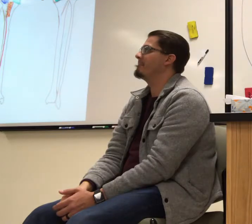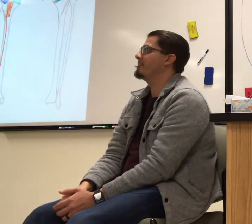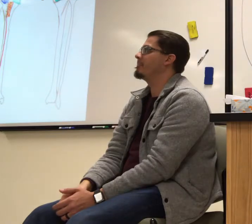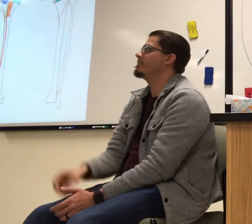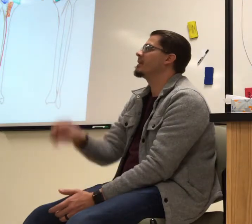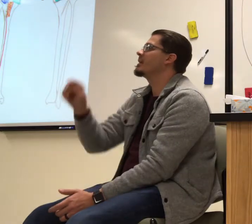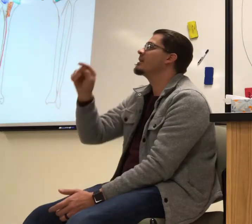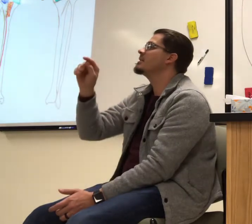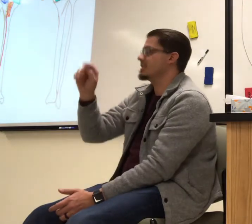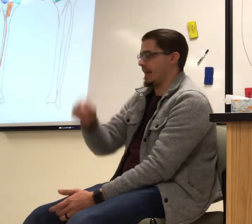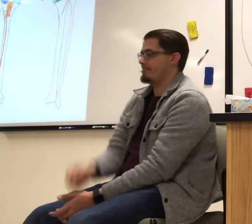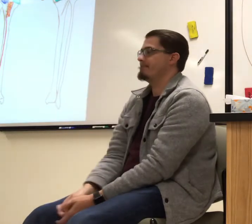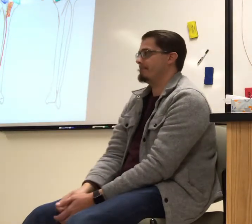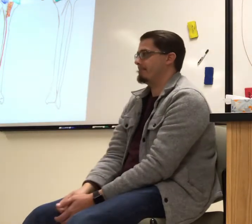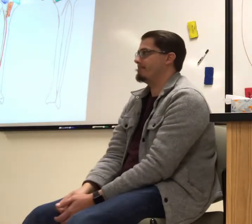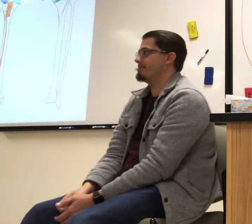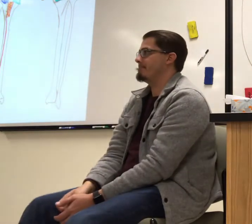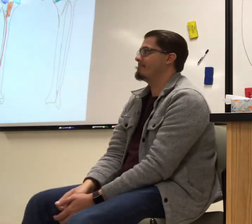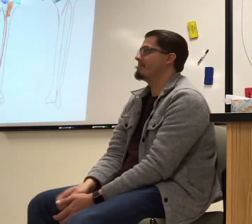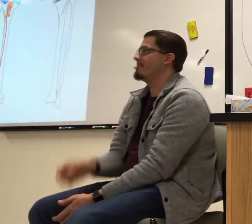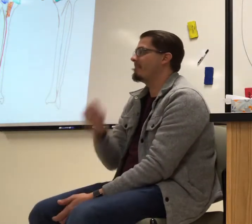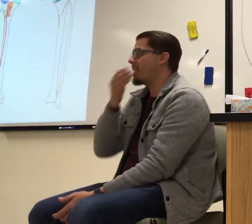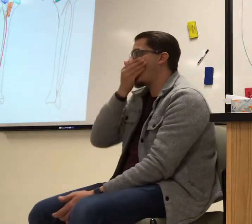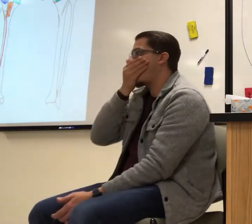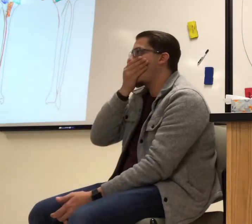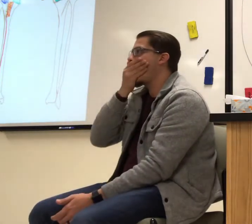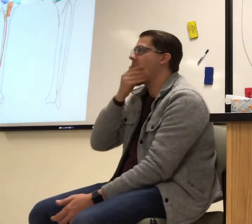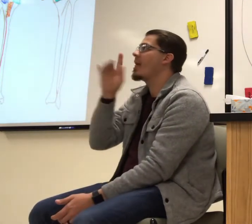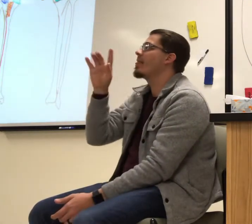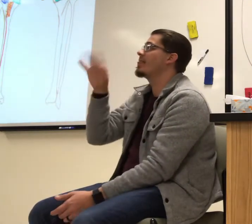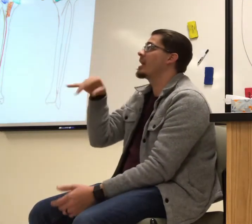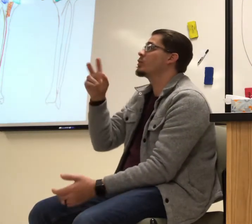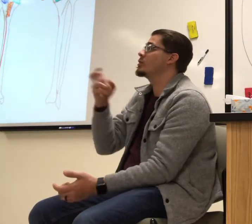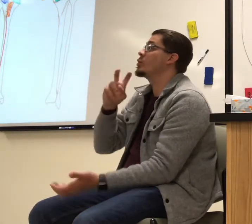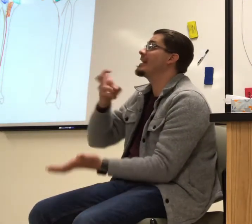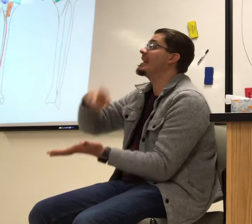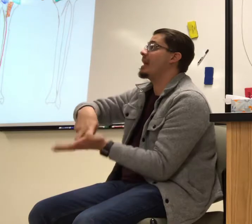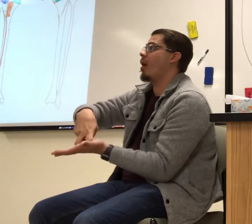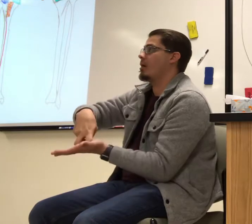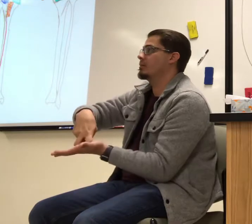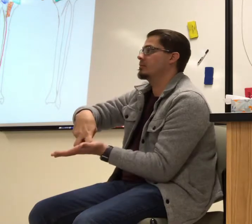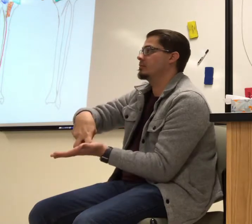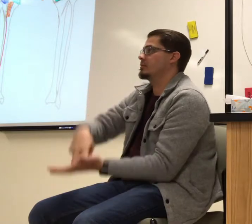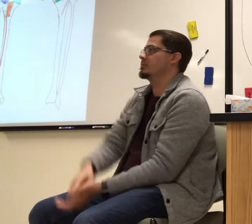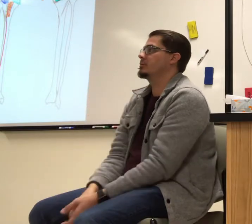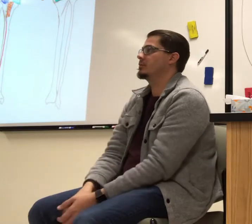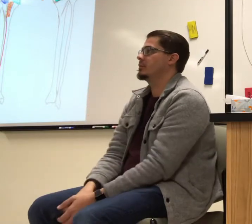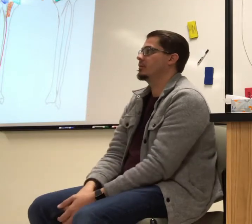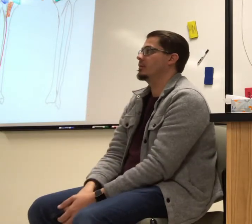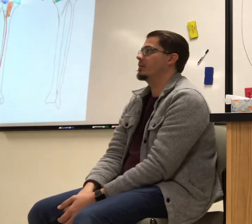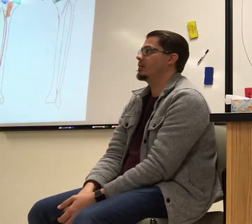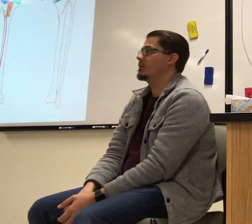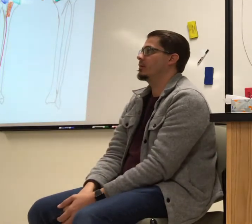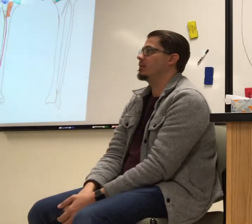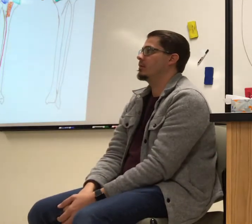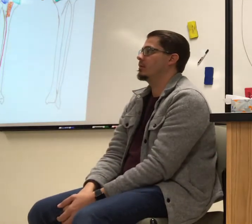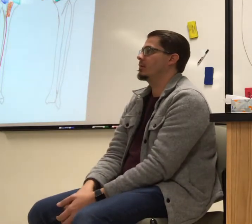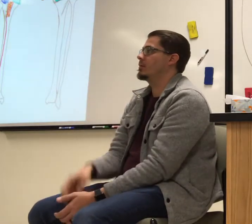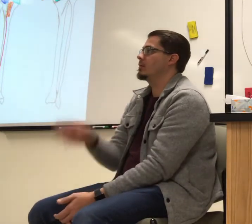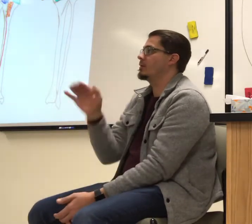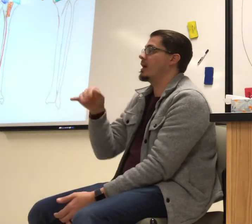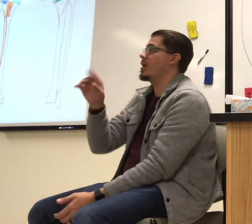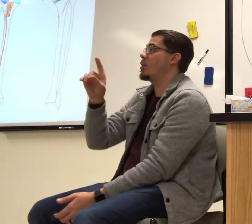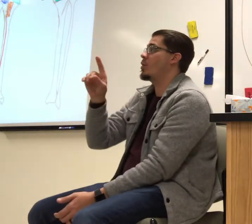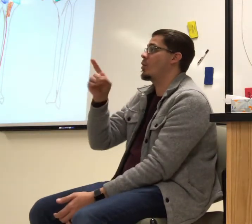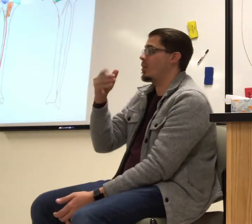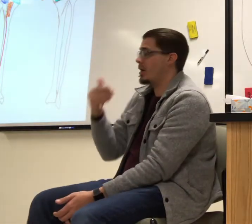It's really obvious to see when you get a real tibia, the anterior margin. We're going to go all the way distal to the